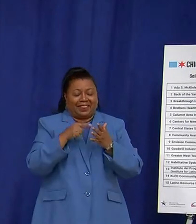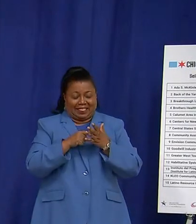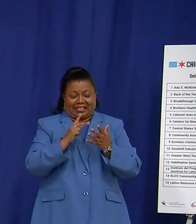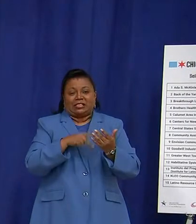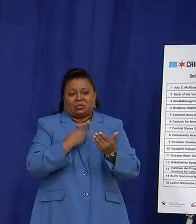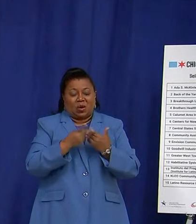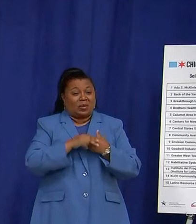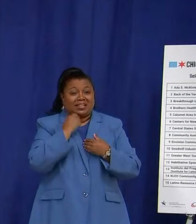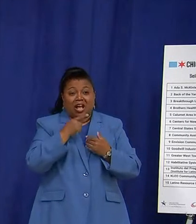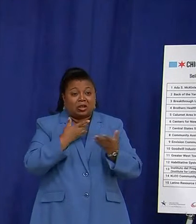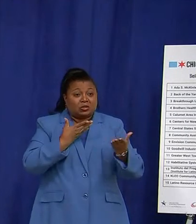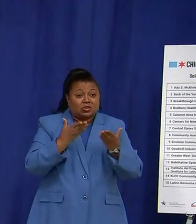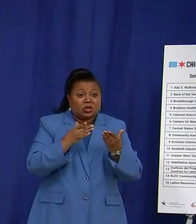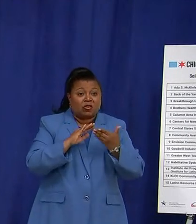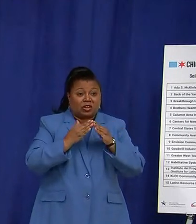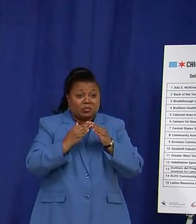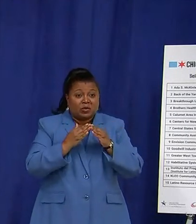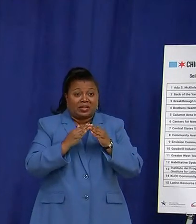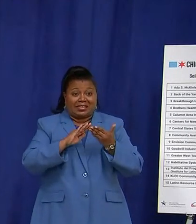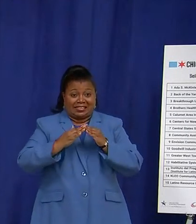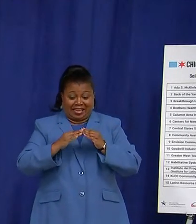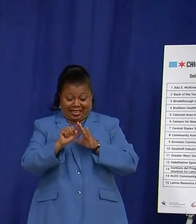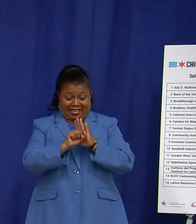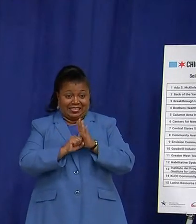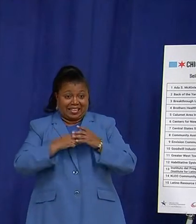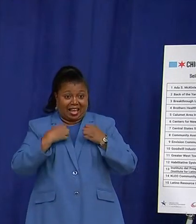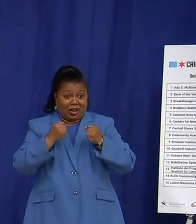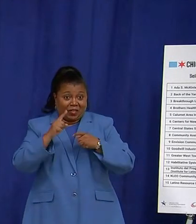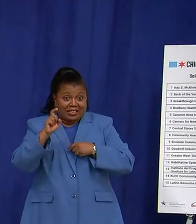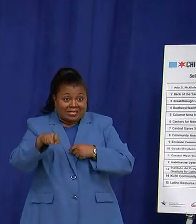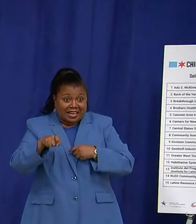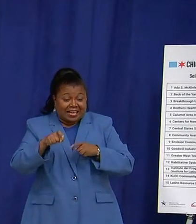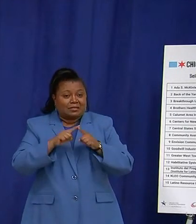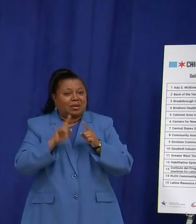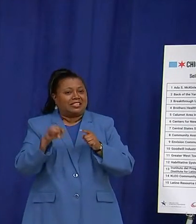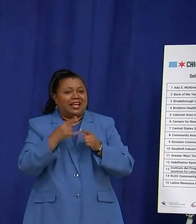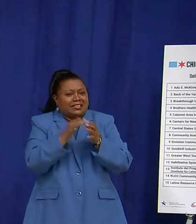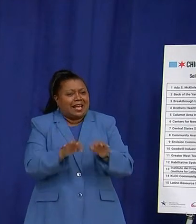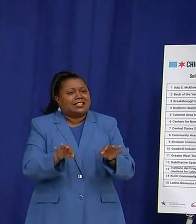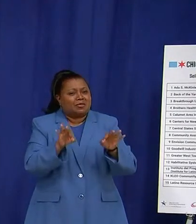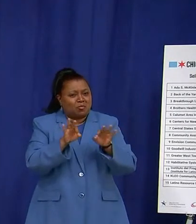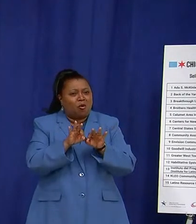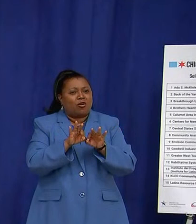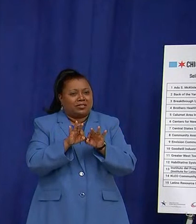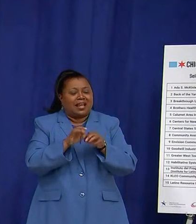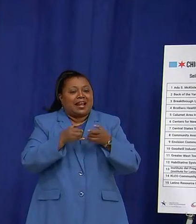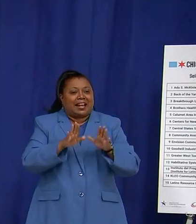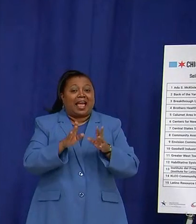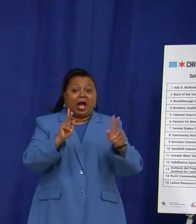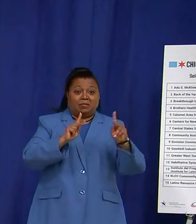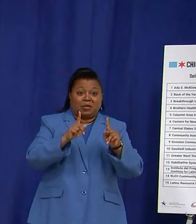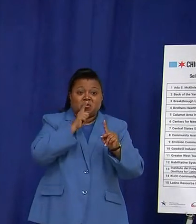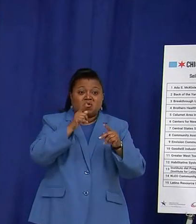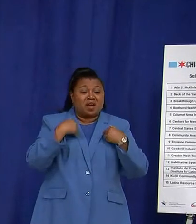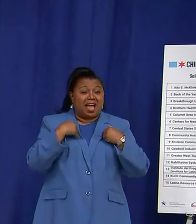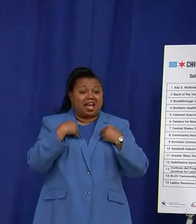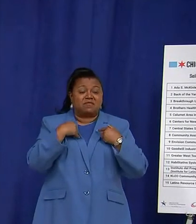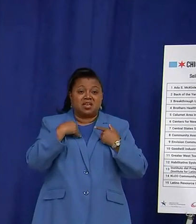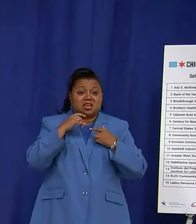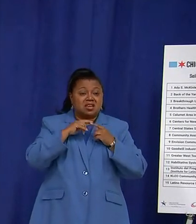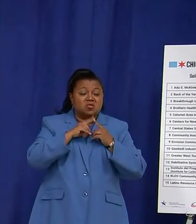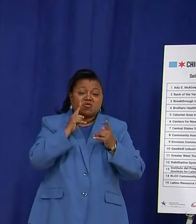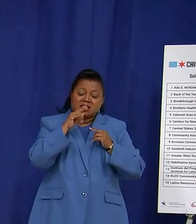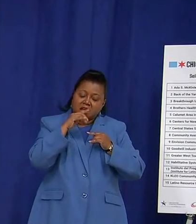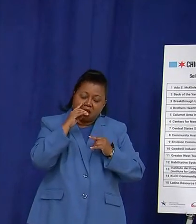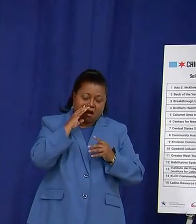This program not only serves community, city, and state health needs, but just as importantly, it allows people who have been